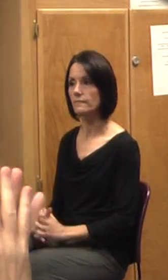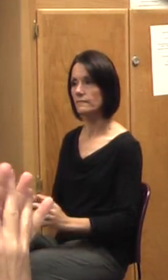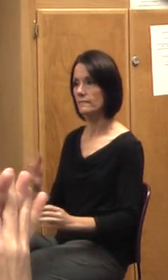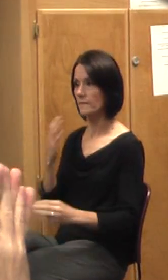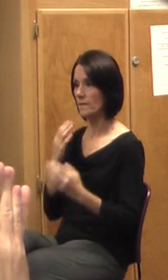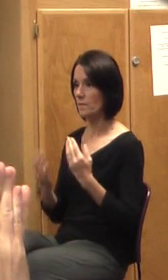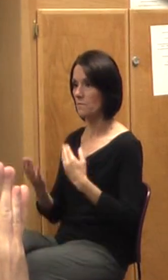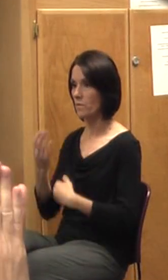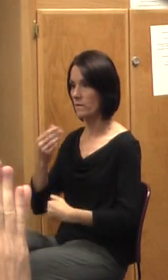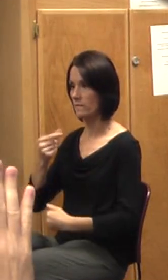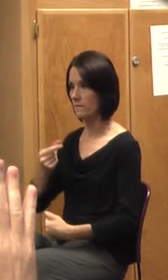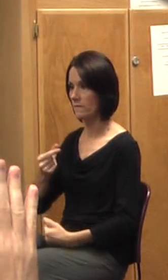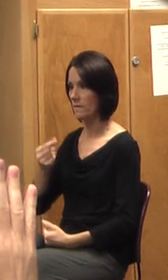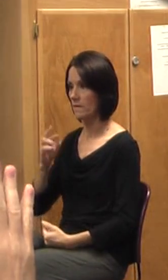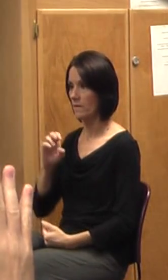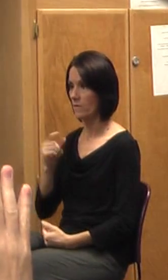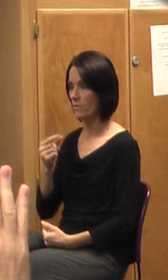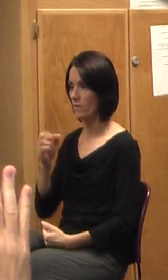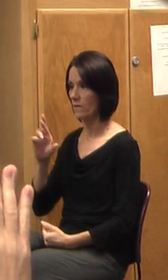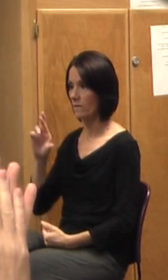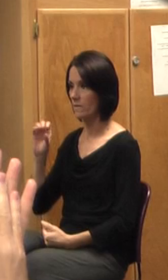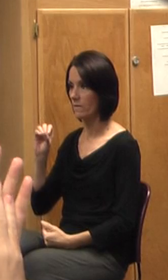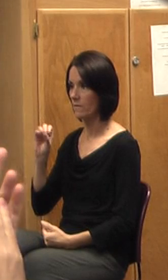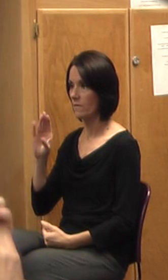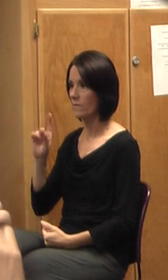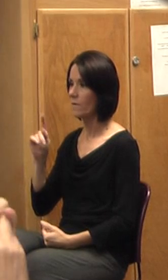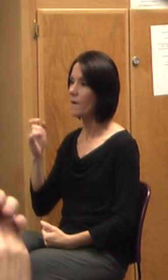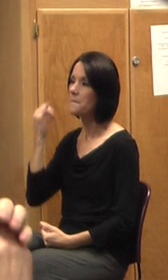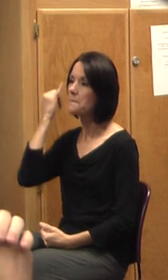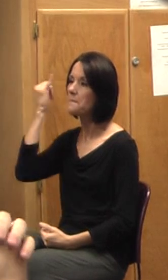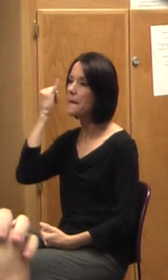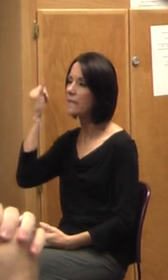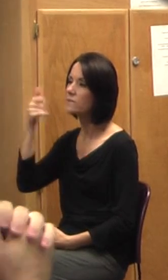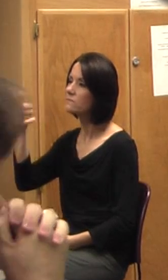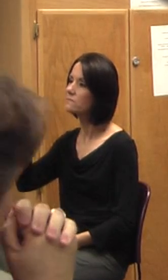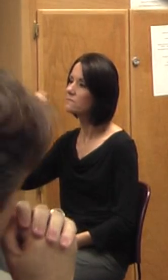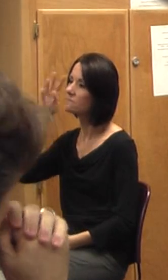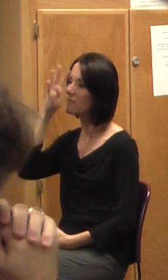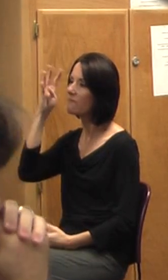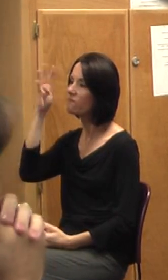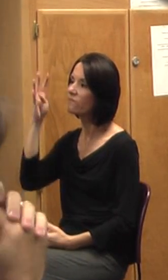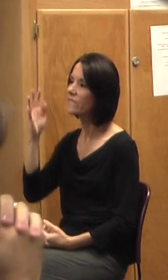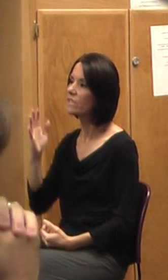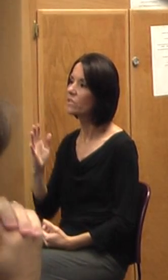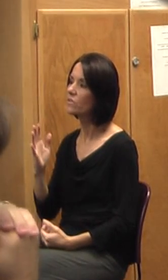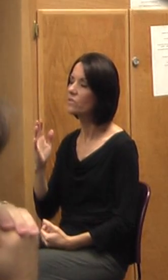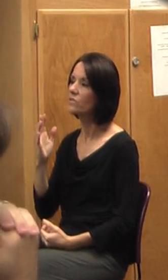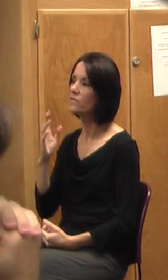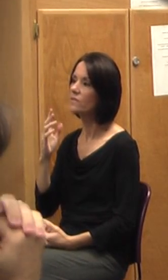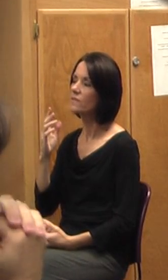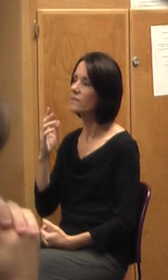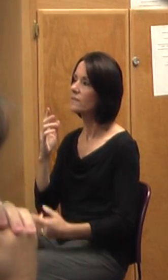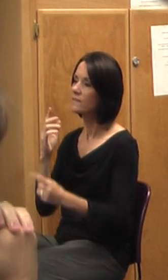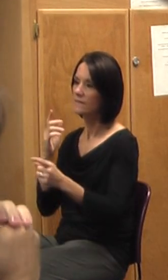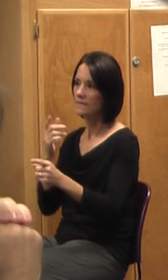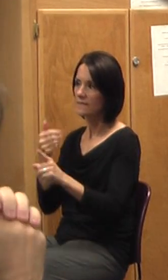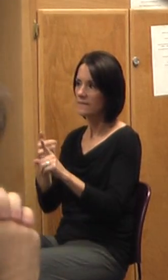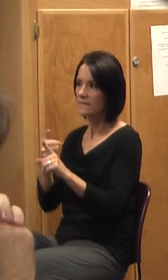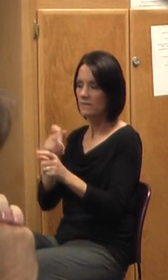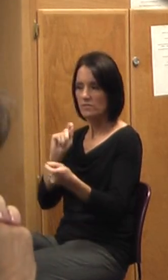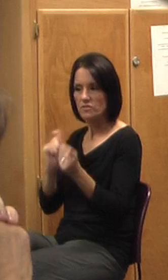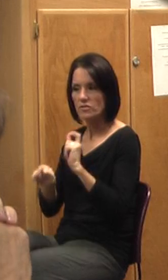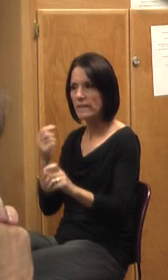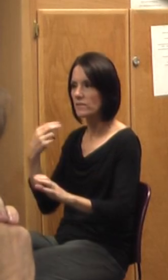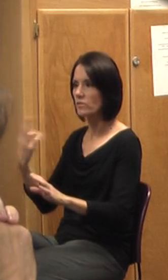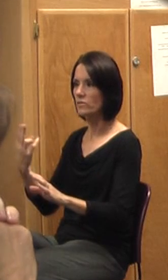Good morning, my name is Greg Roberts. Imagine yourself being the inventor of something that has changed history and